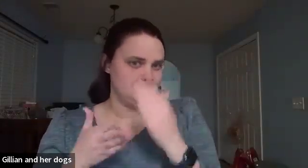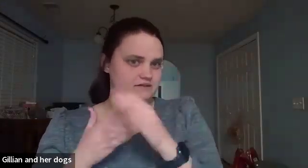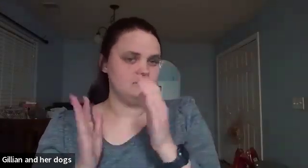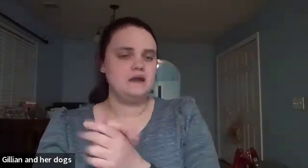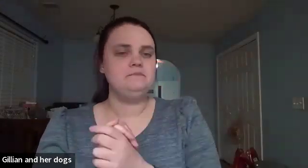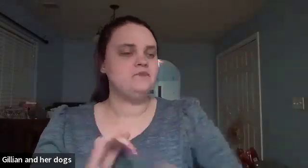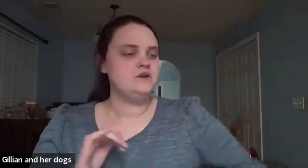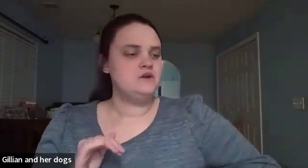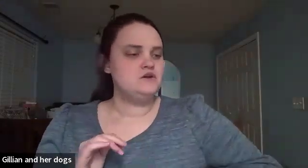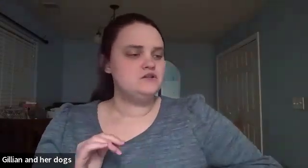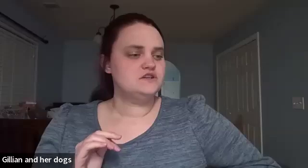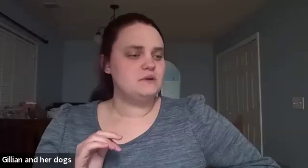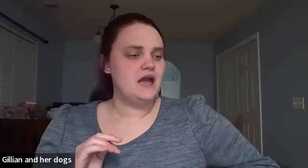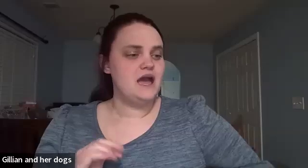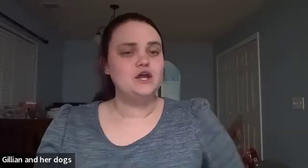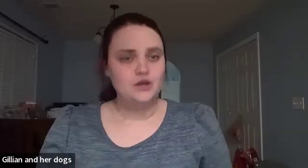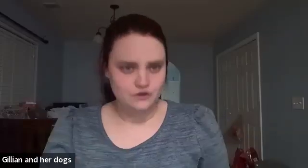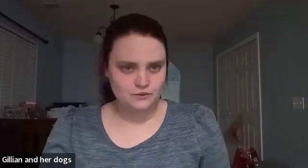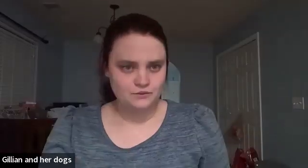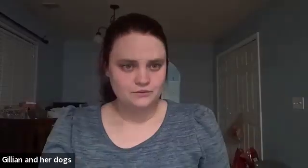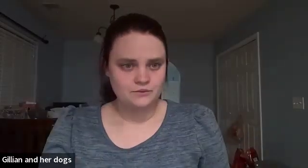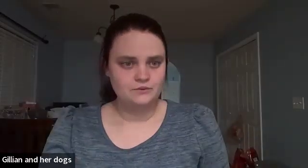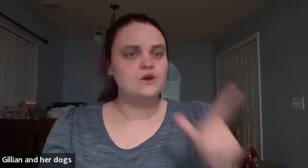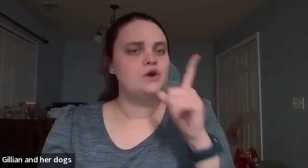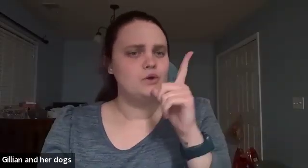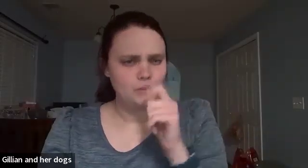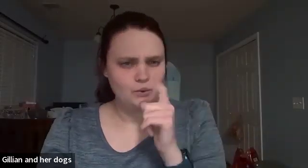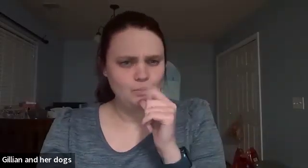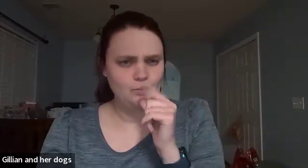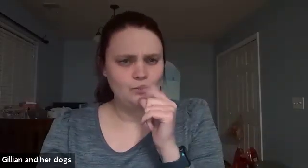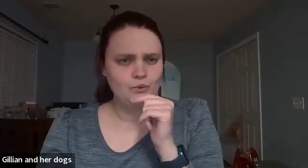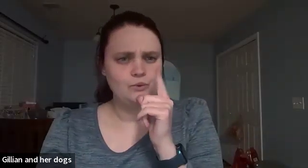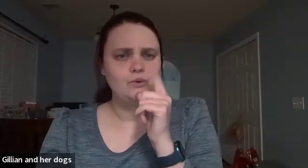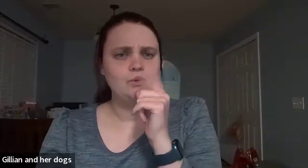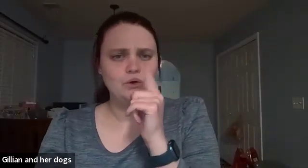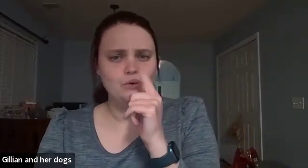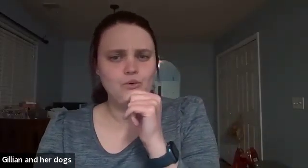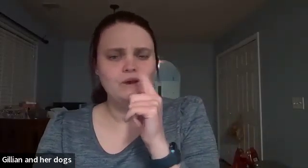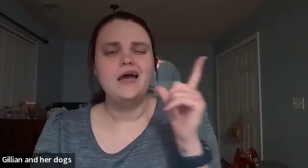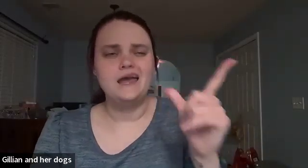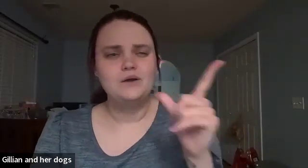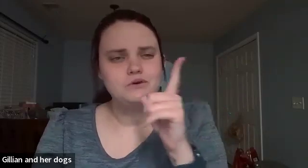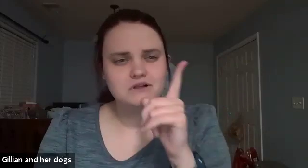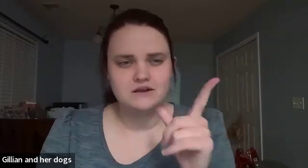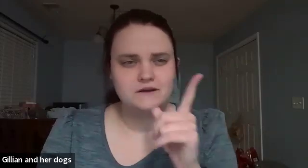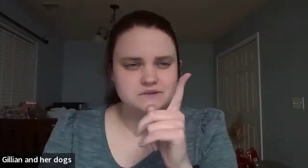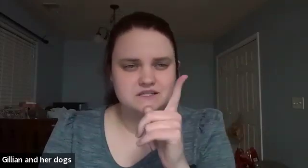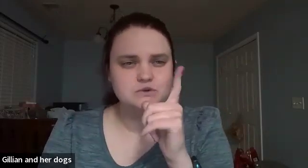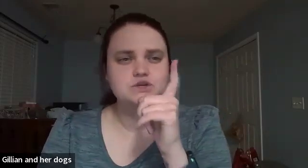the end. Okay. So we had who, who, and I will clarify with this one,